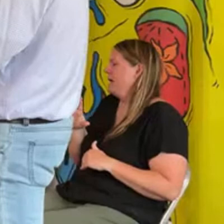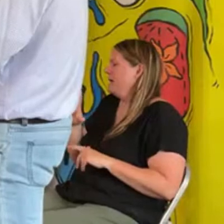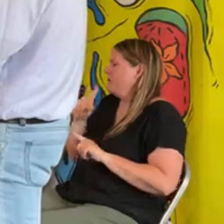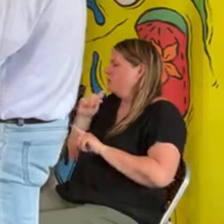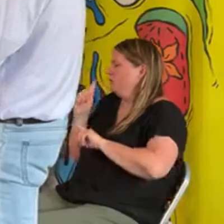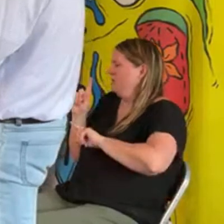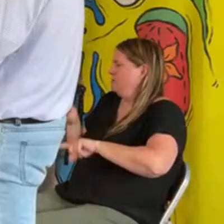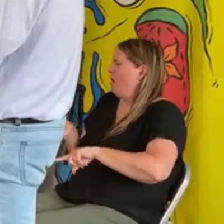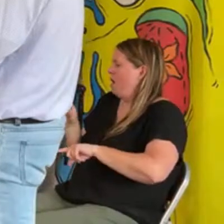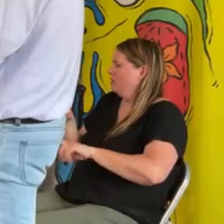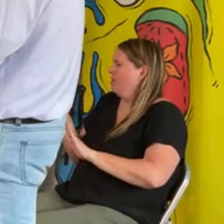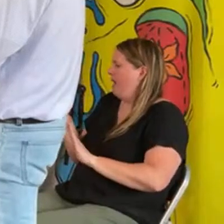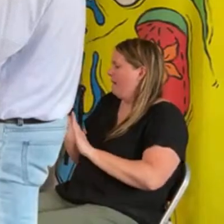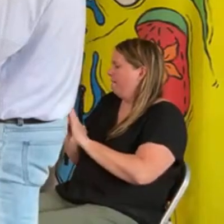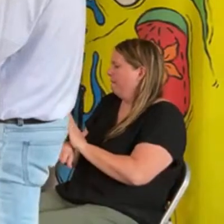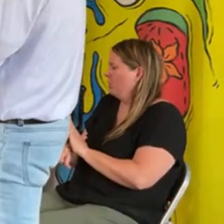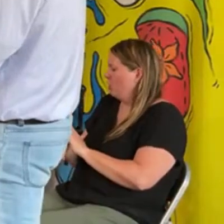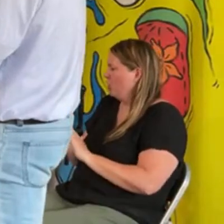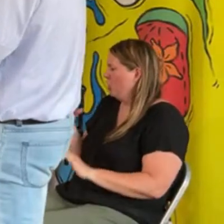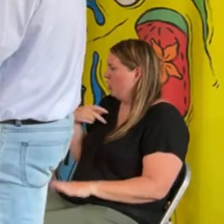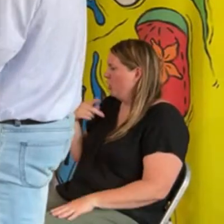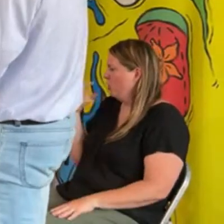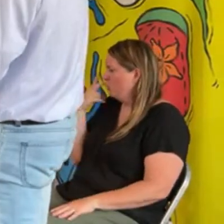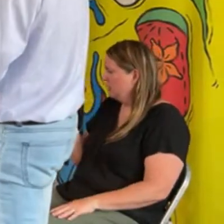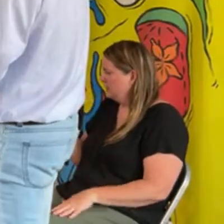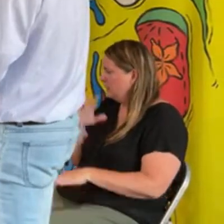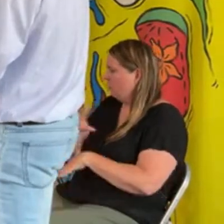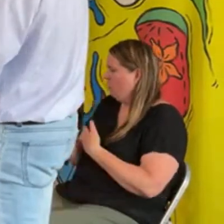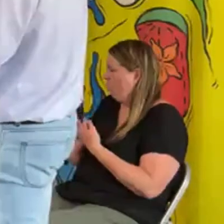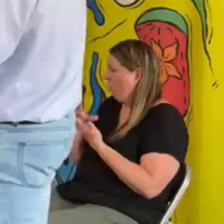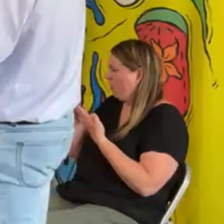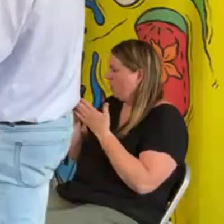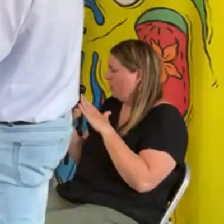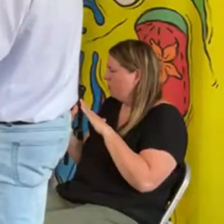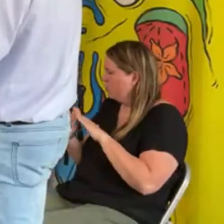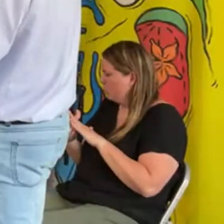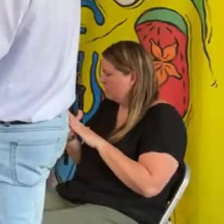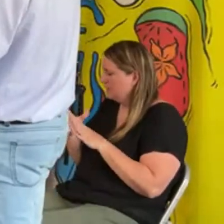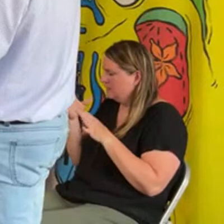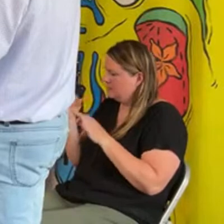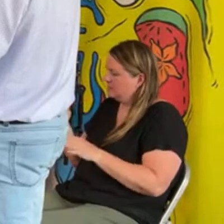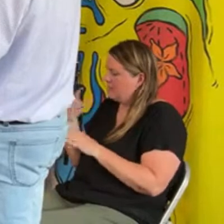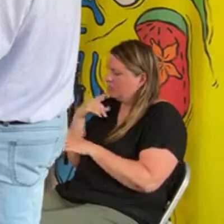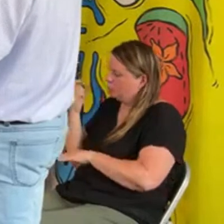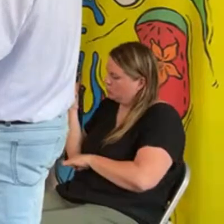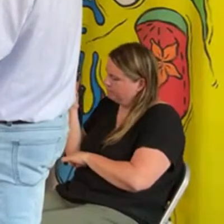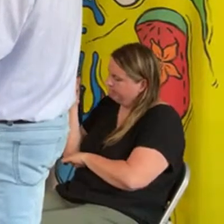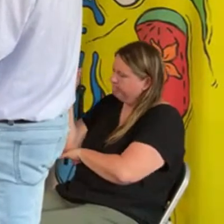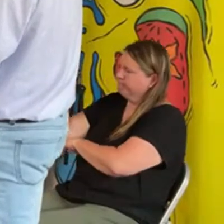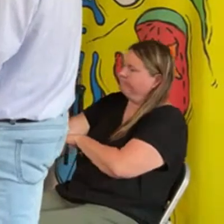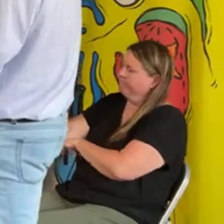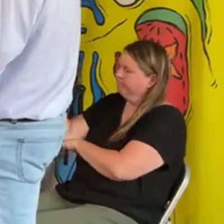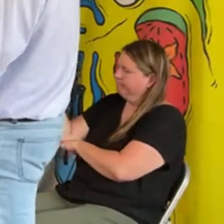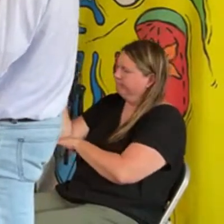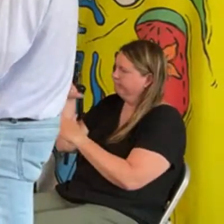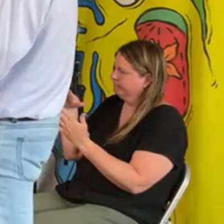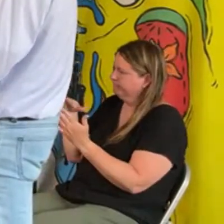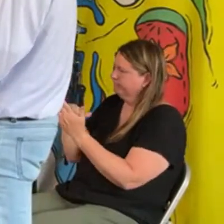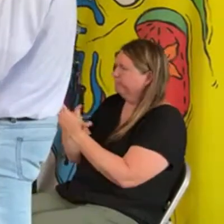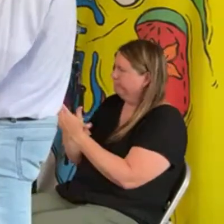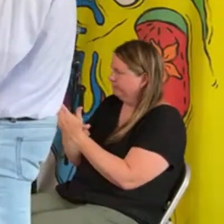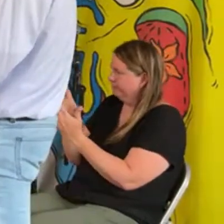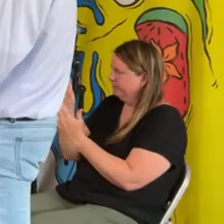that murder, they see the whole community decide to stand up and protest the